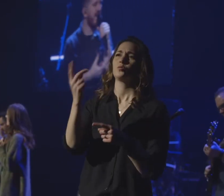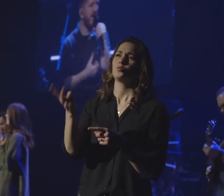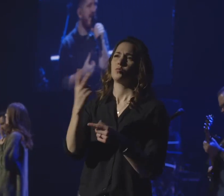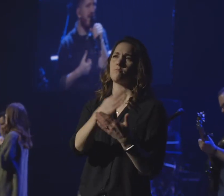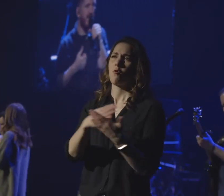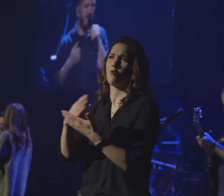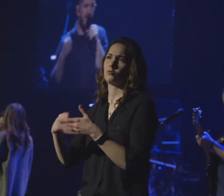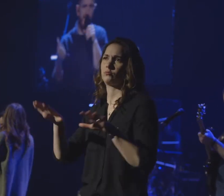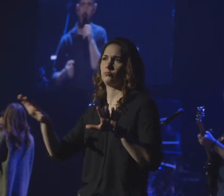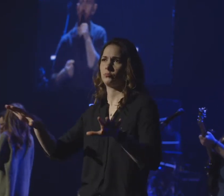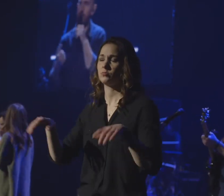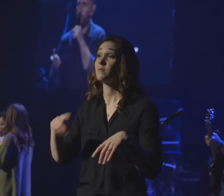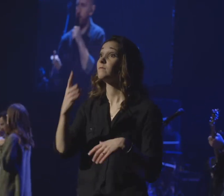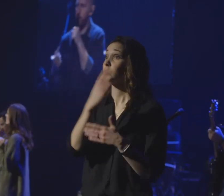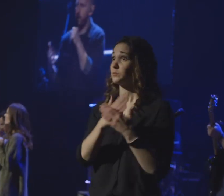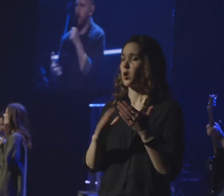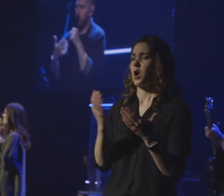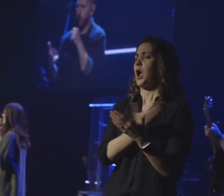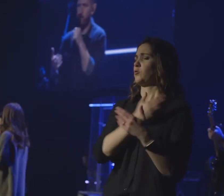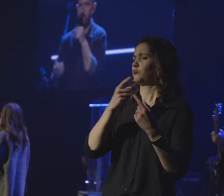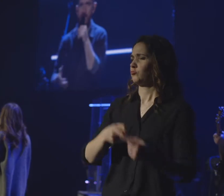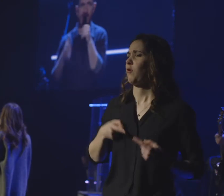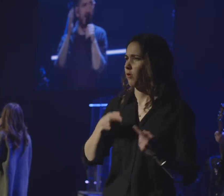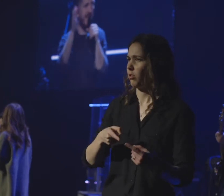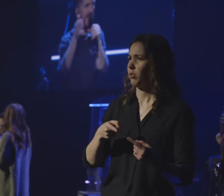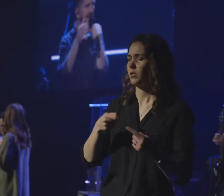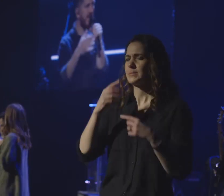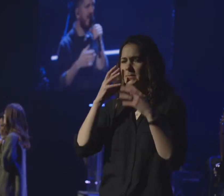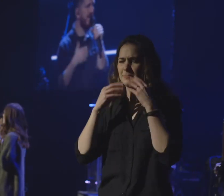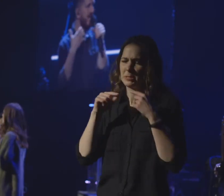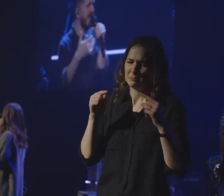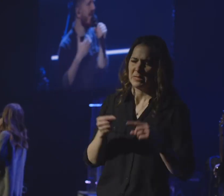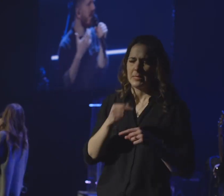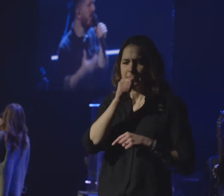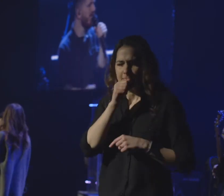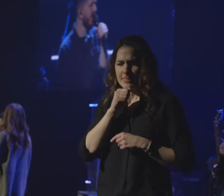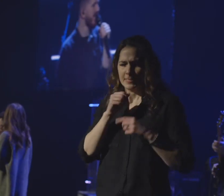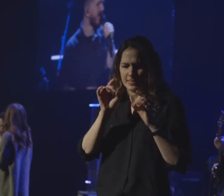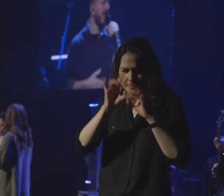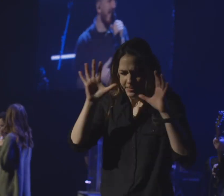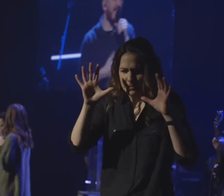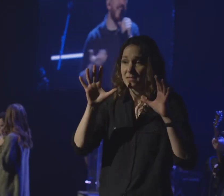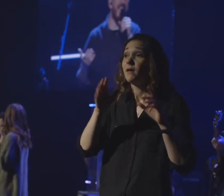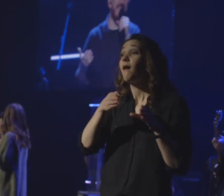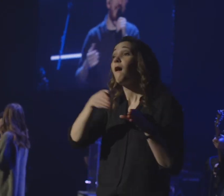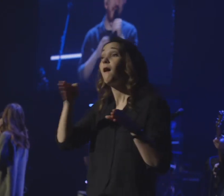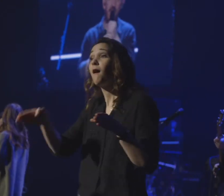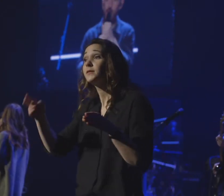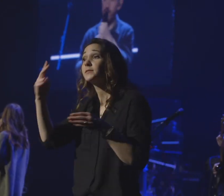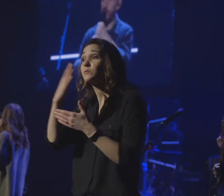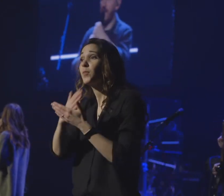about the struggle we go through, the pain that we go through, and that there's a light. It's kind of that hopefulness, and life's not